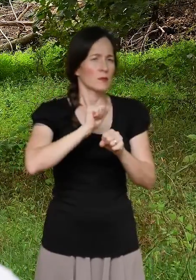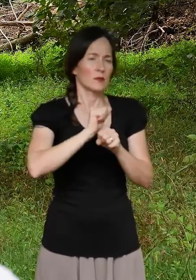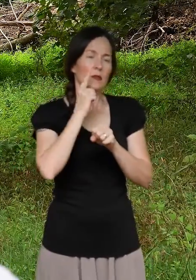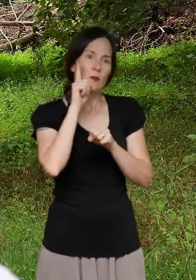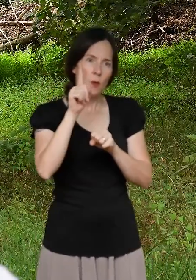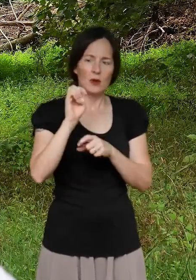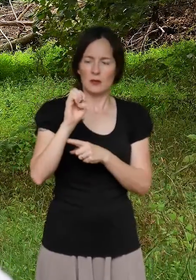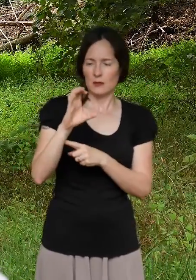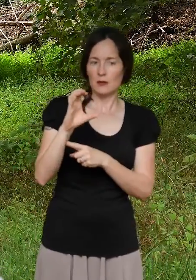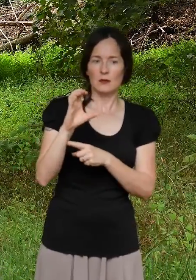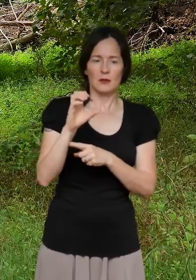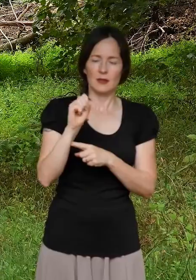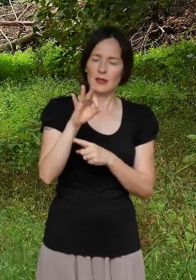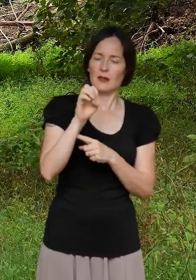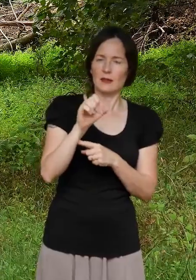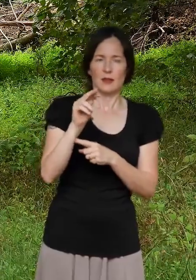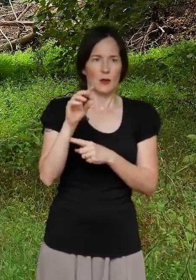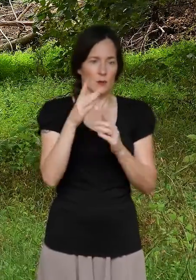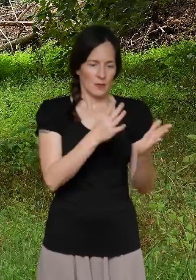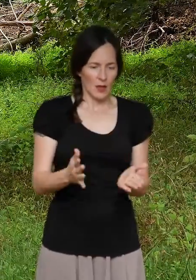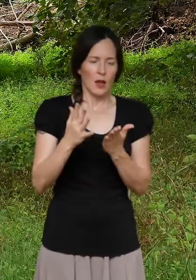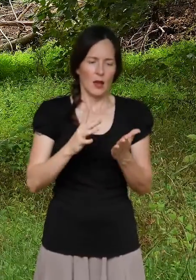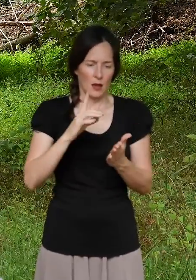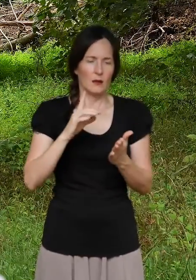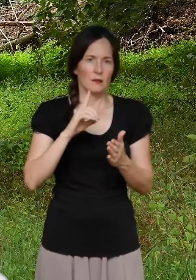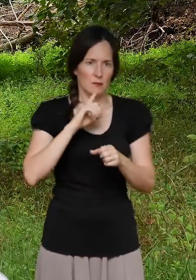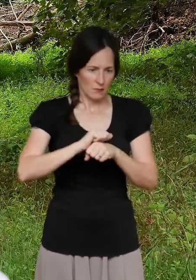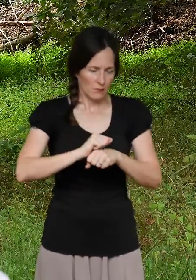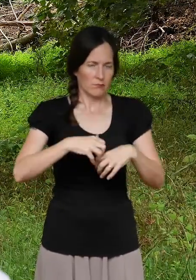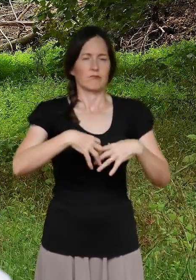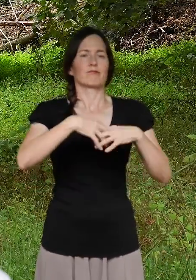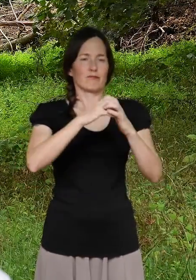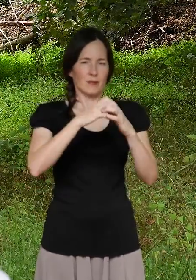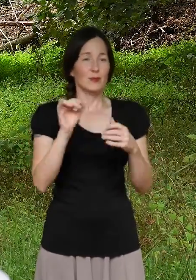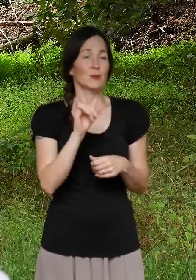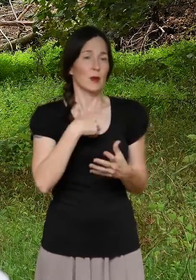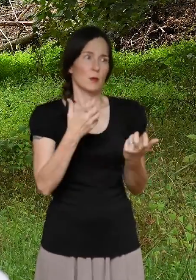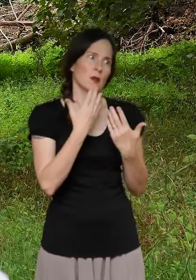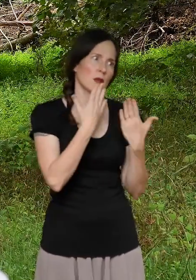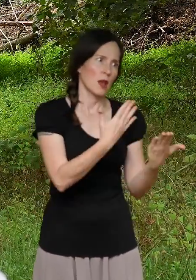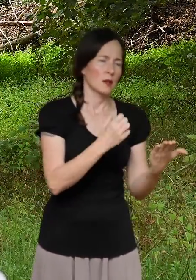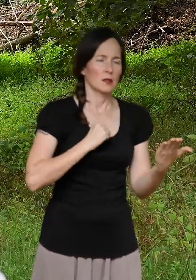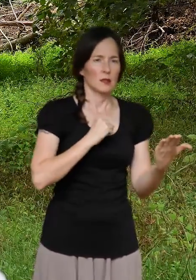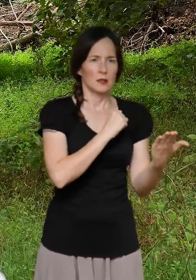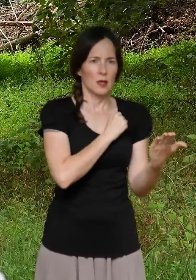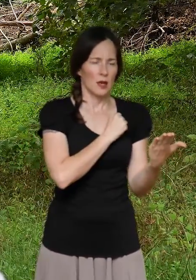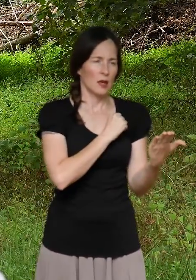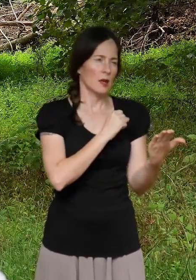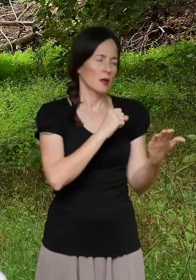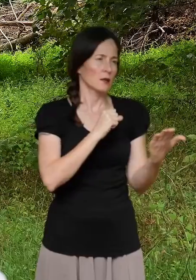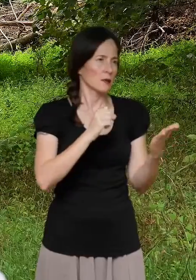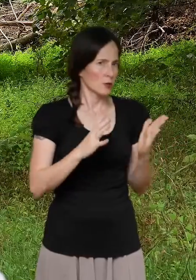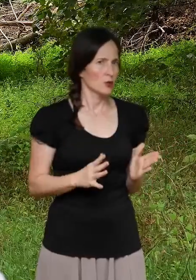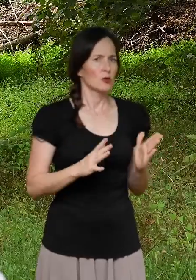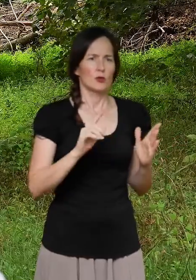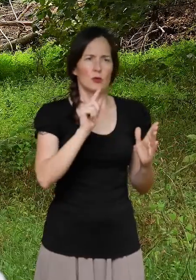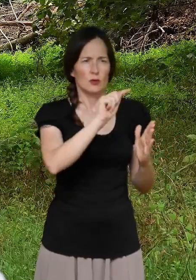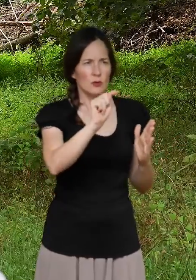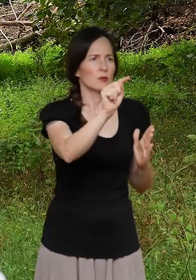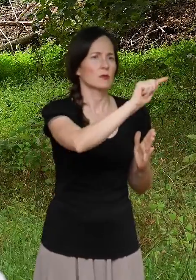government, and our residents and businesses to make sure that Ellicott City stays safe and sound for years to